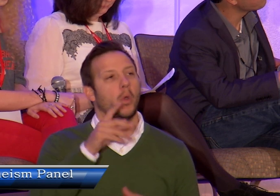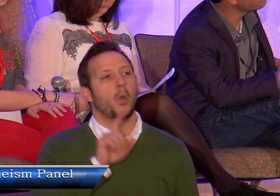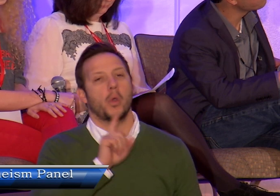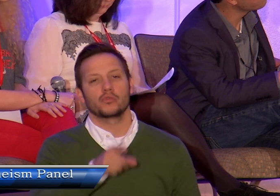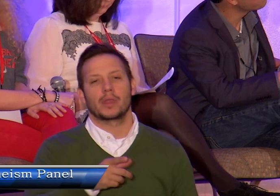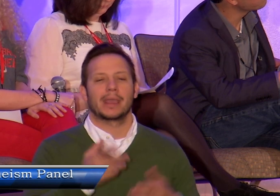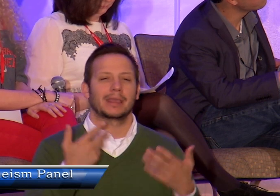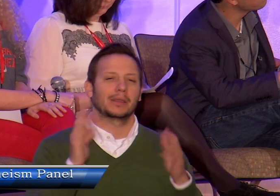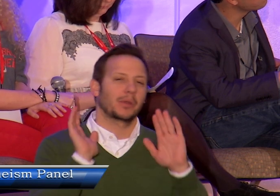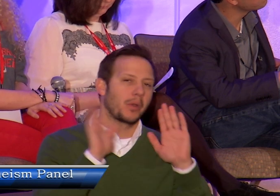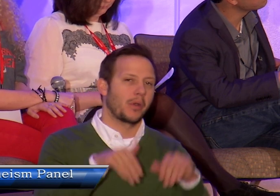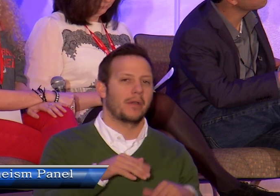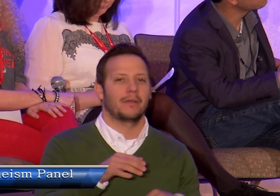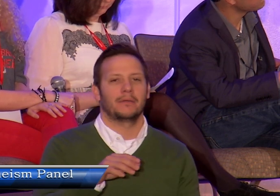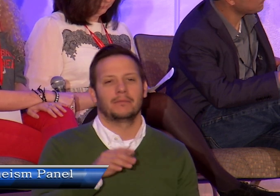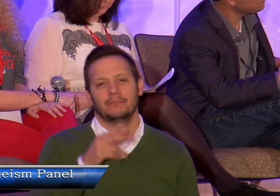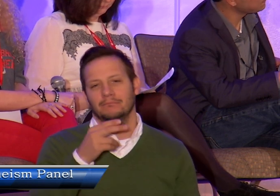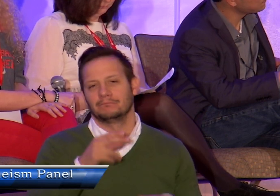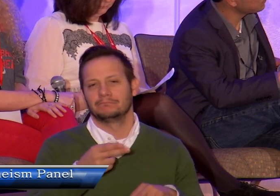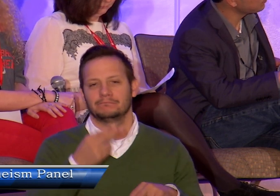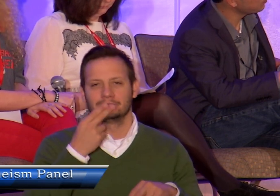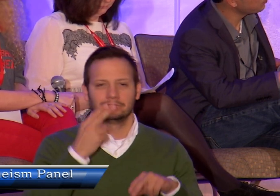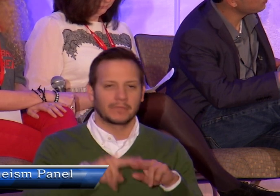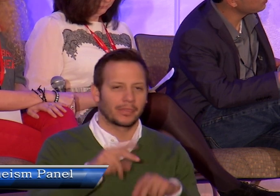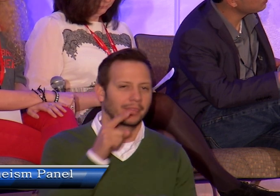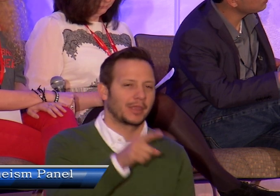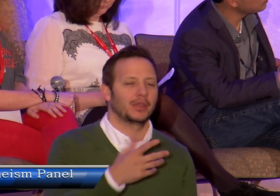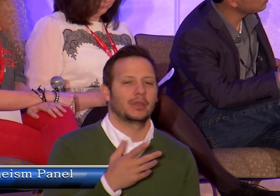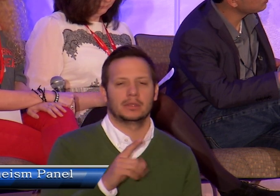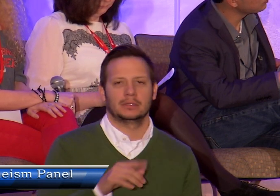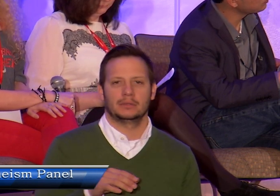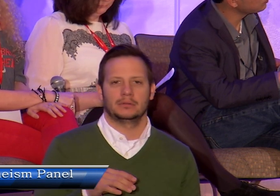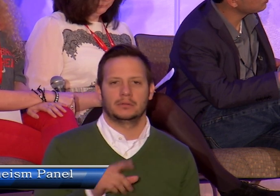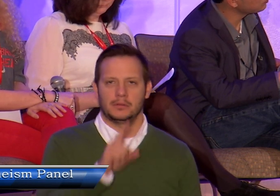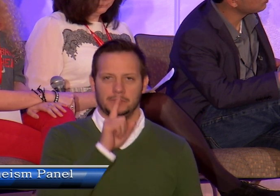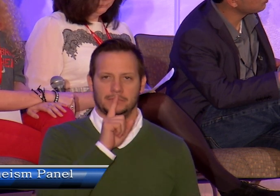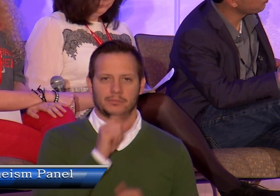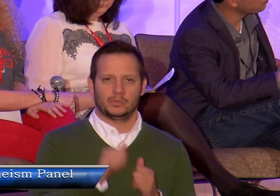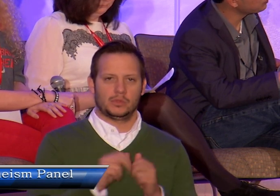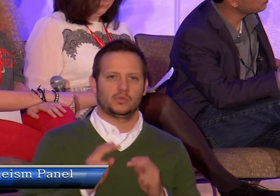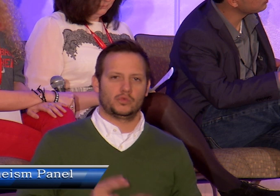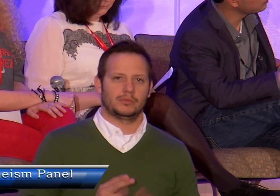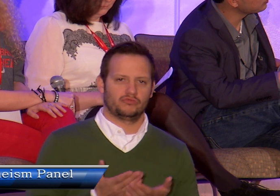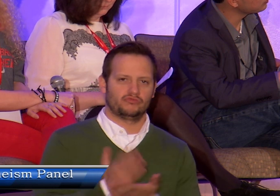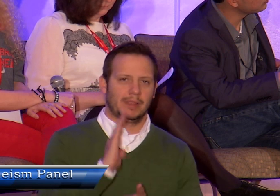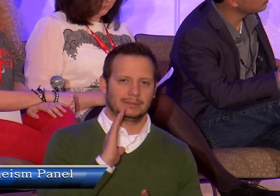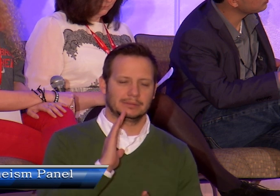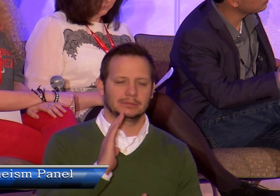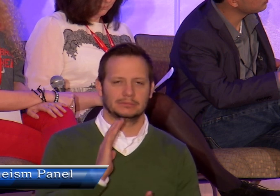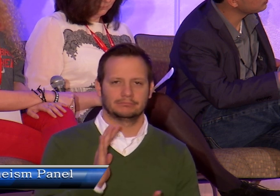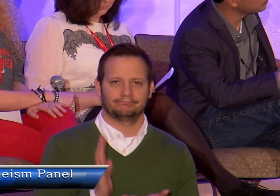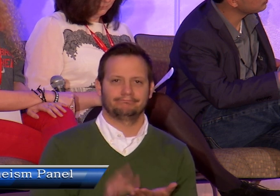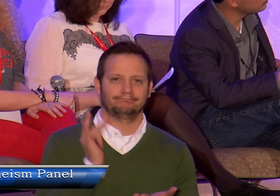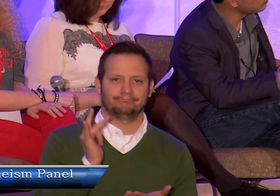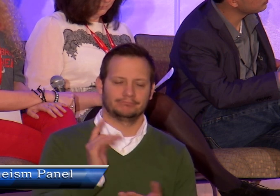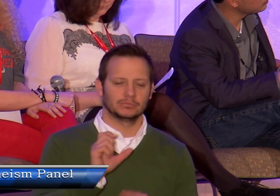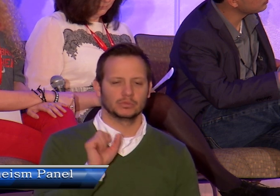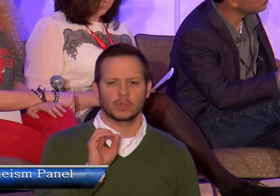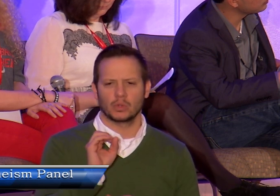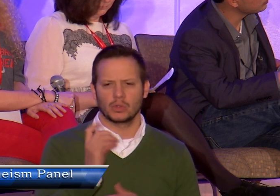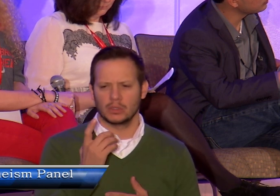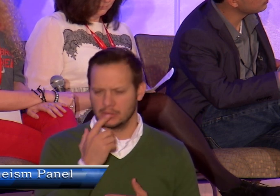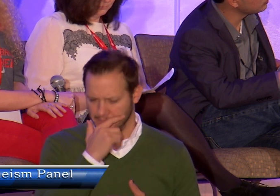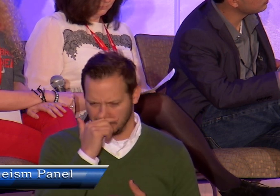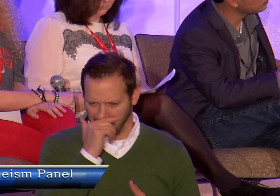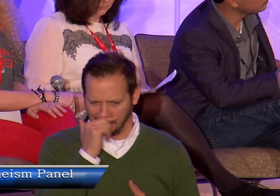and to hell with the human rights abuses there. What, in your opinion, are some of